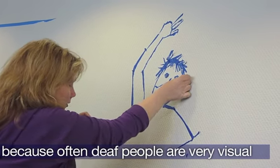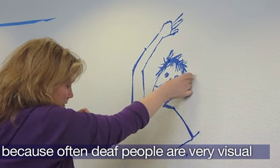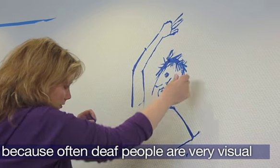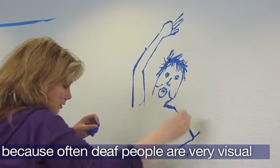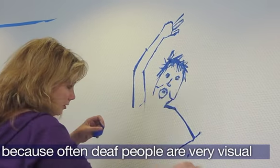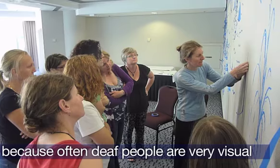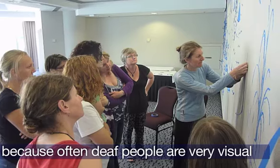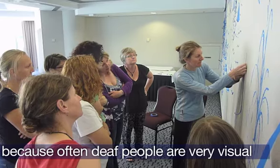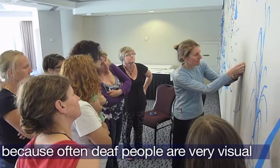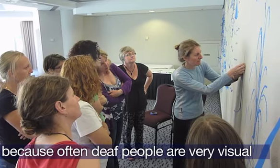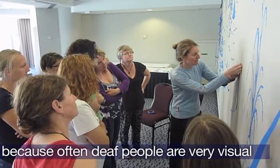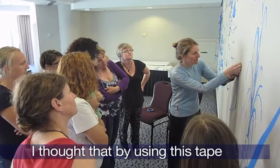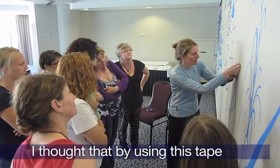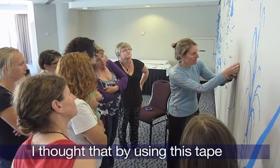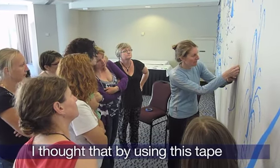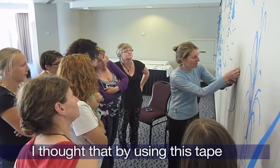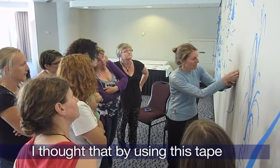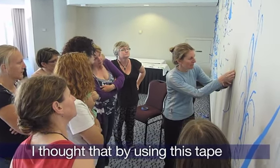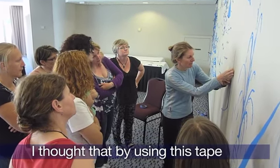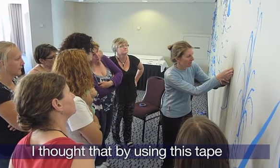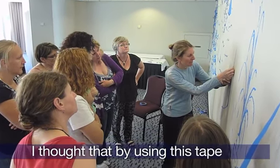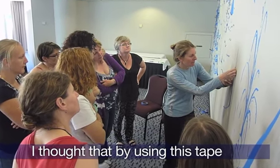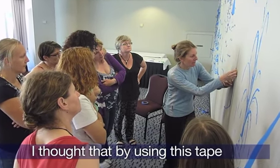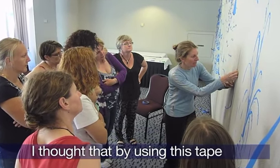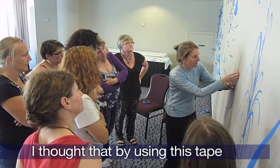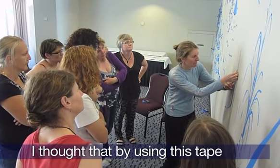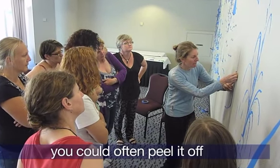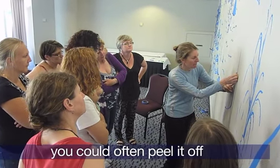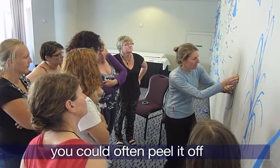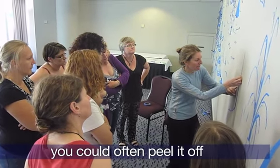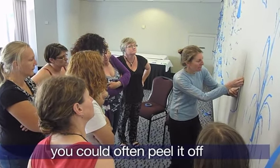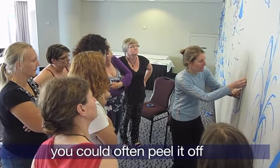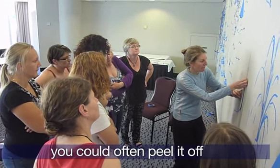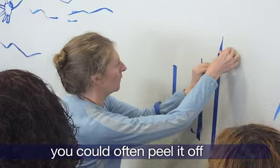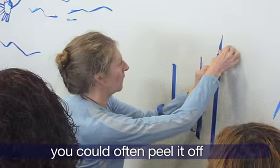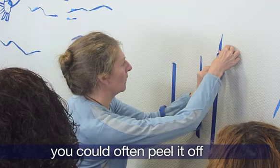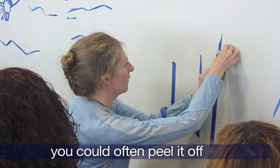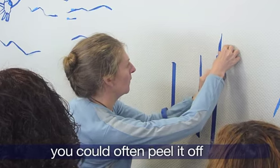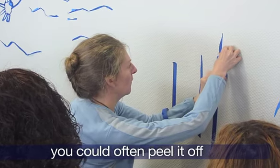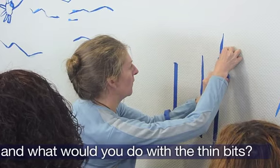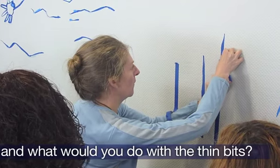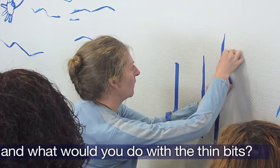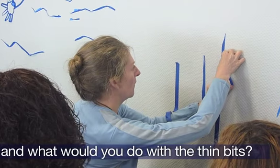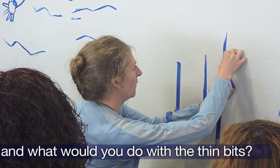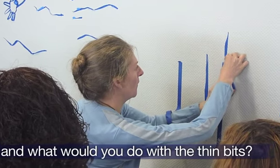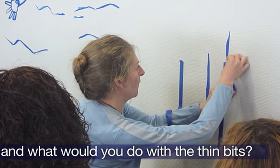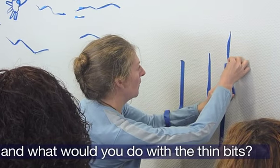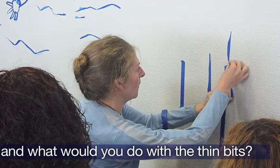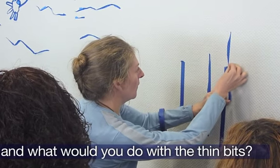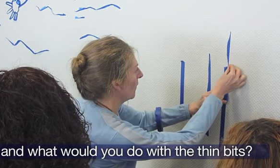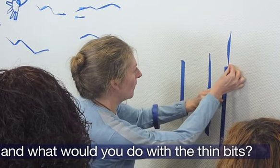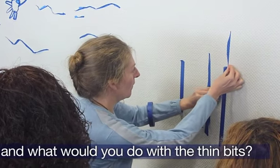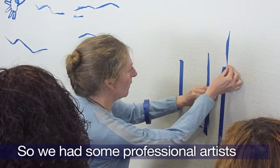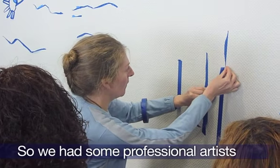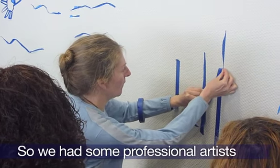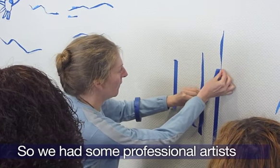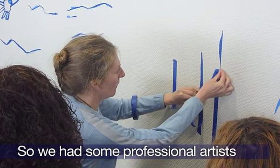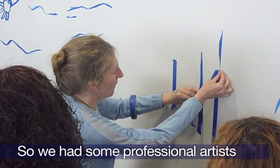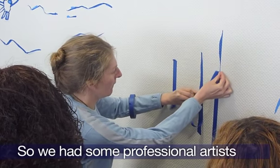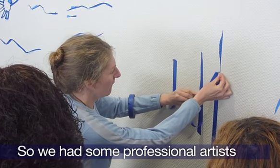visual. And I thought, well, by using this tape, you often could peel them off, and what would you do with the thin bits? And then we had some professional